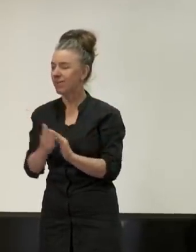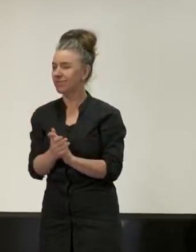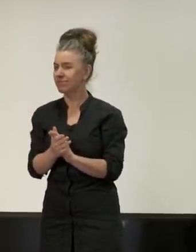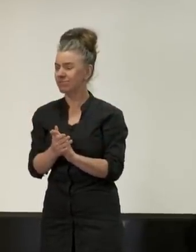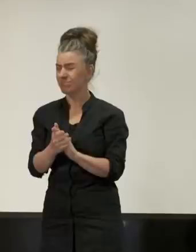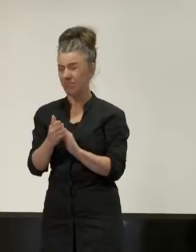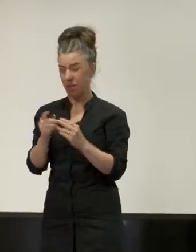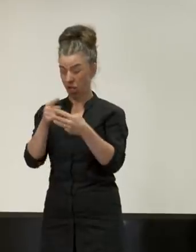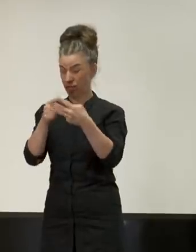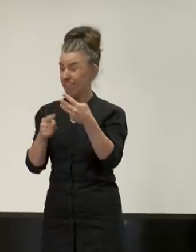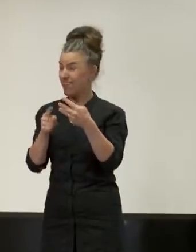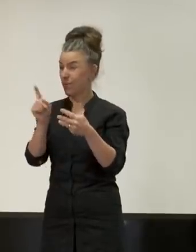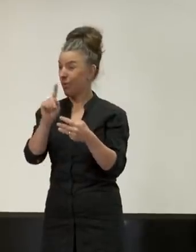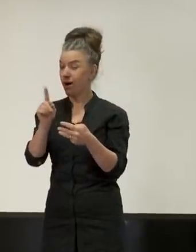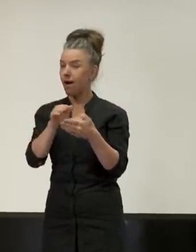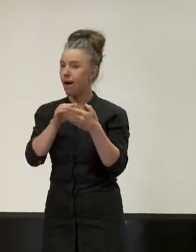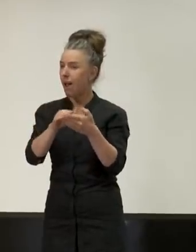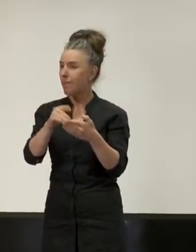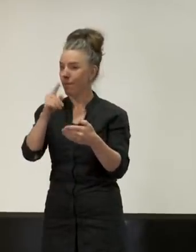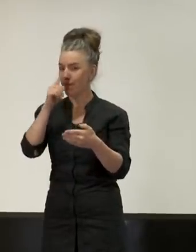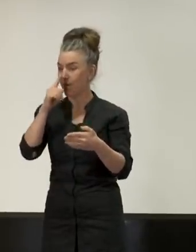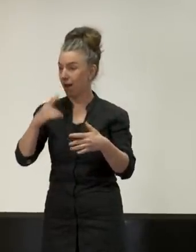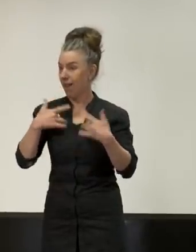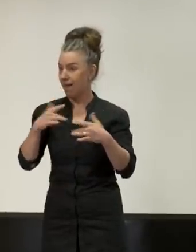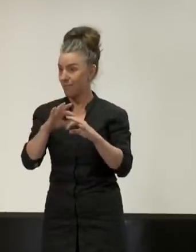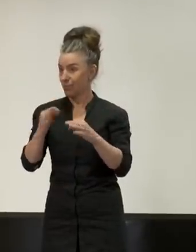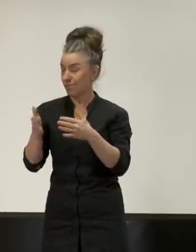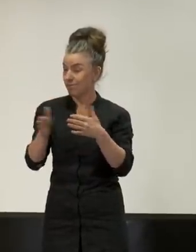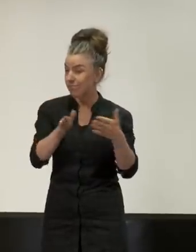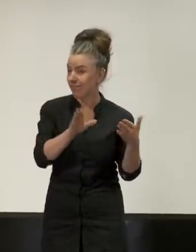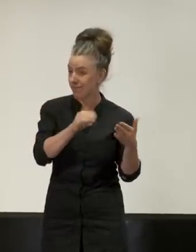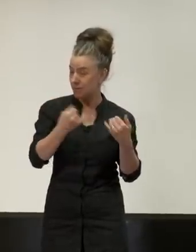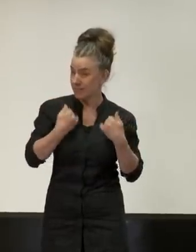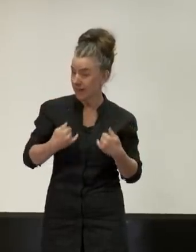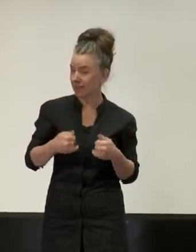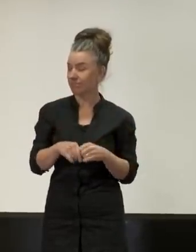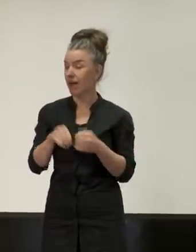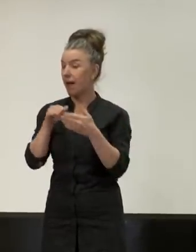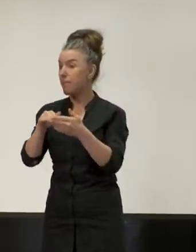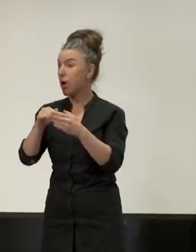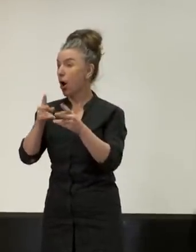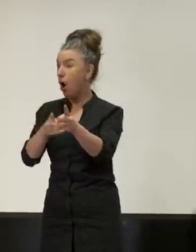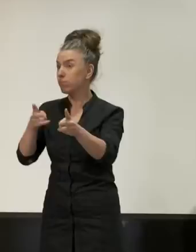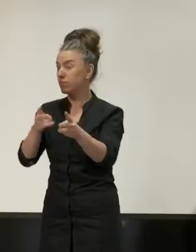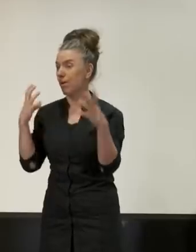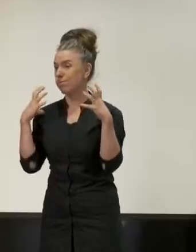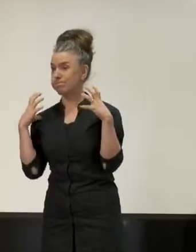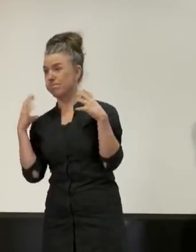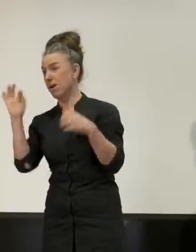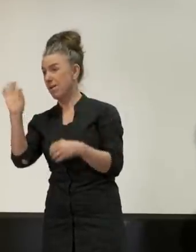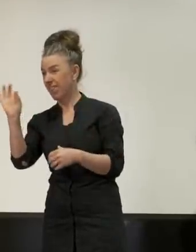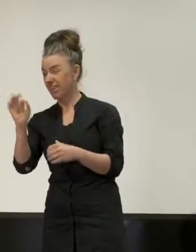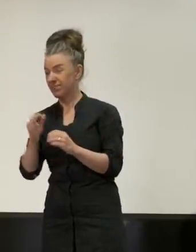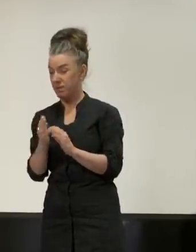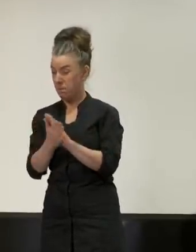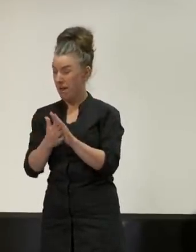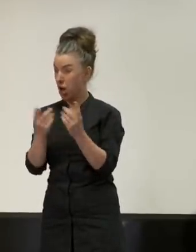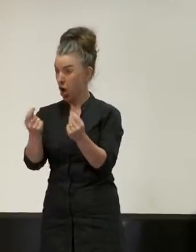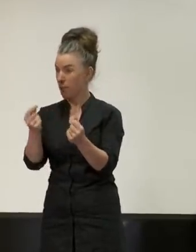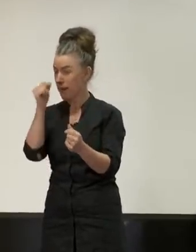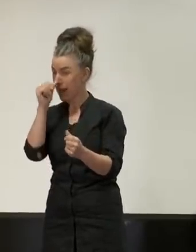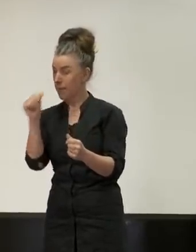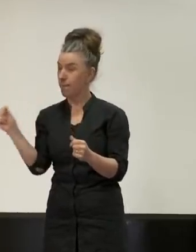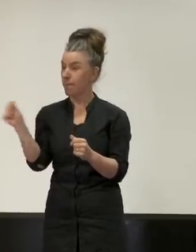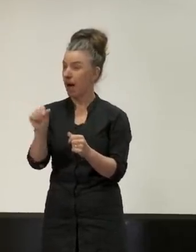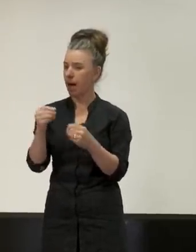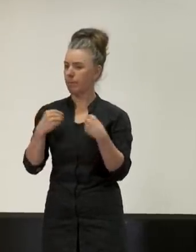hospitals protected from overflow, and the job of economic recovery will be able to start faster. However, it